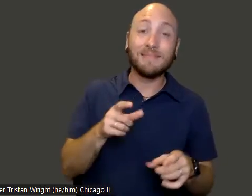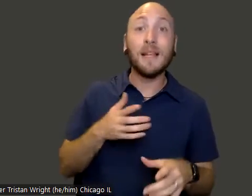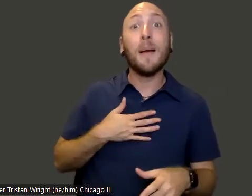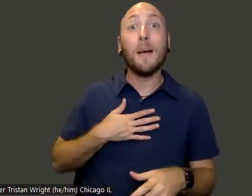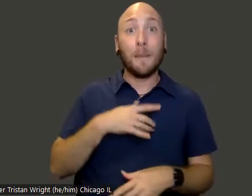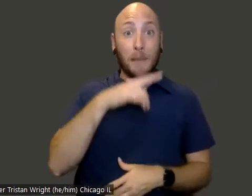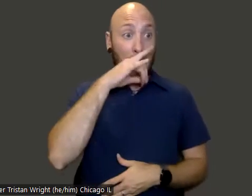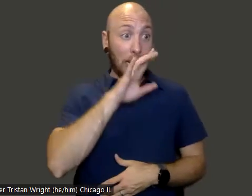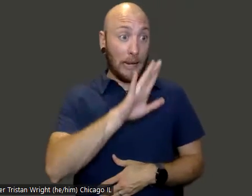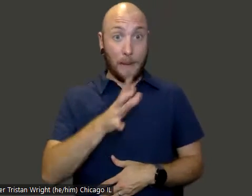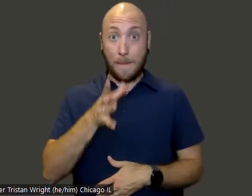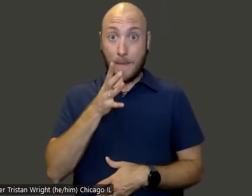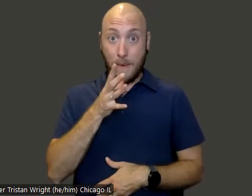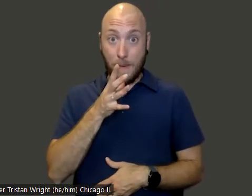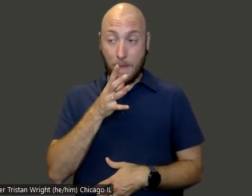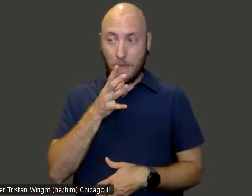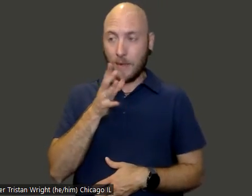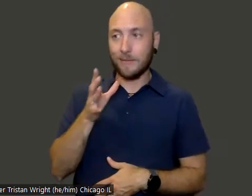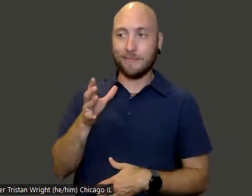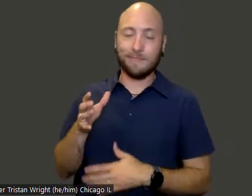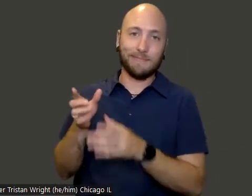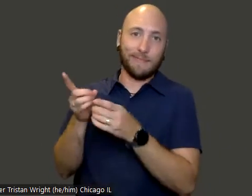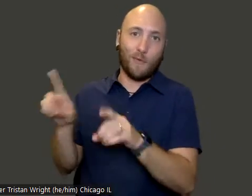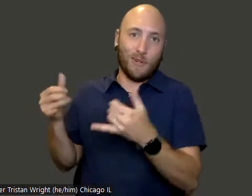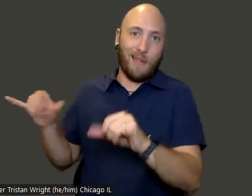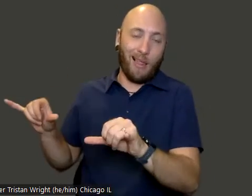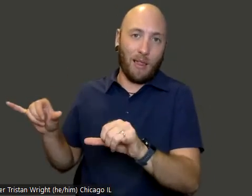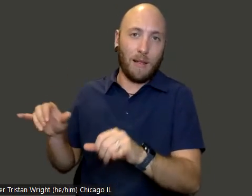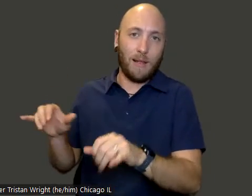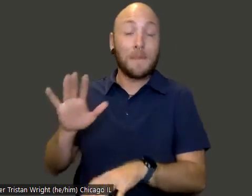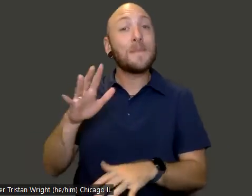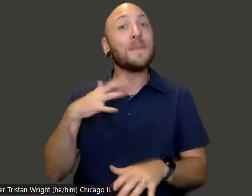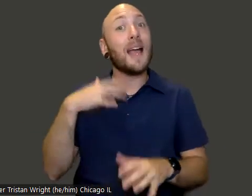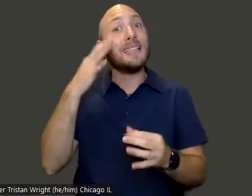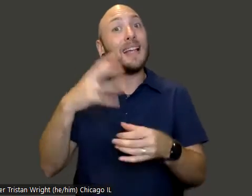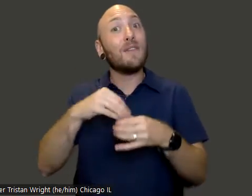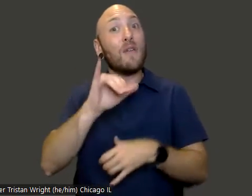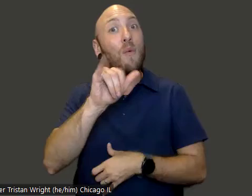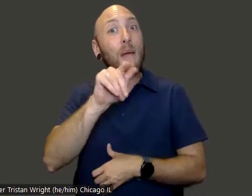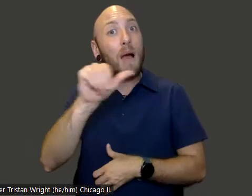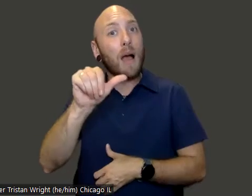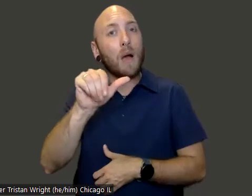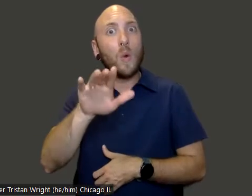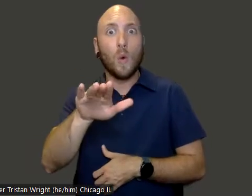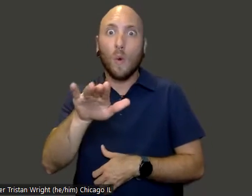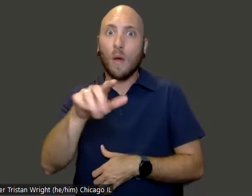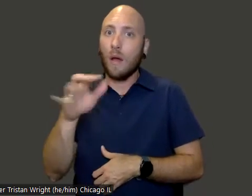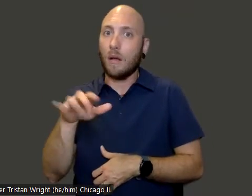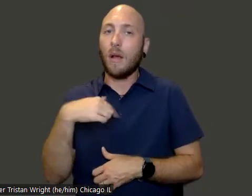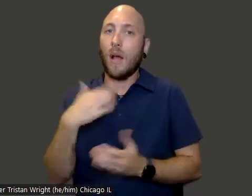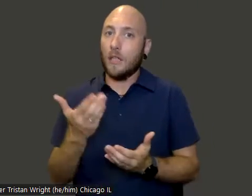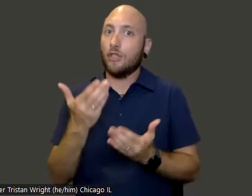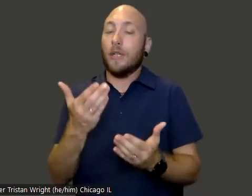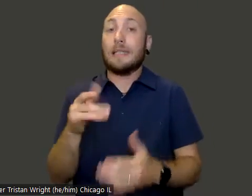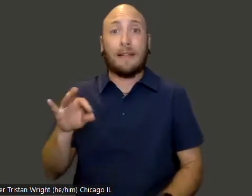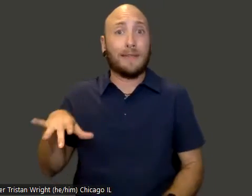I started doing this YPA gig, and if you've ever done YPA committee work, I highly suggest you work a set of steps and